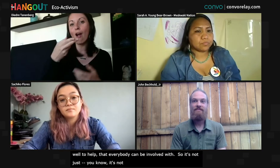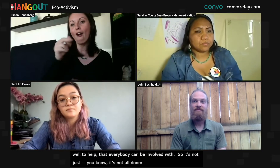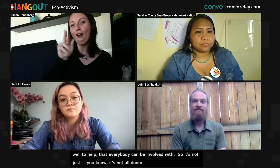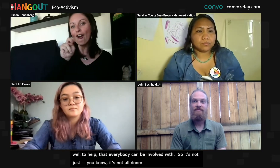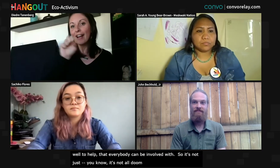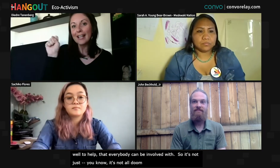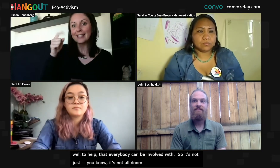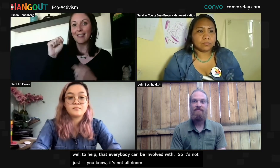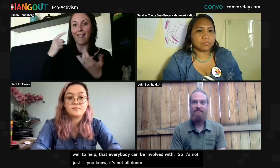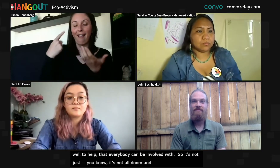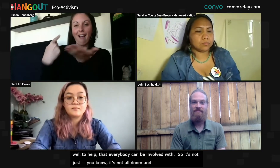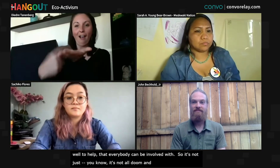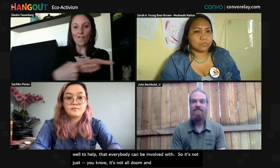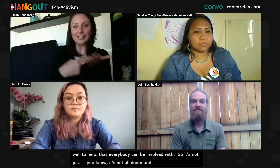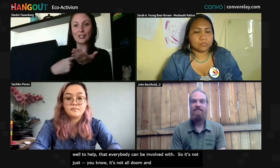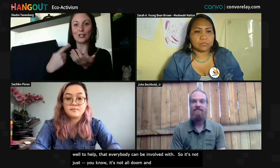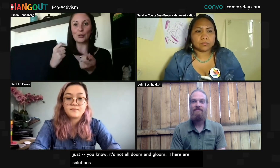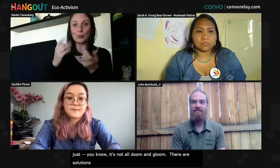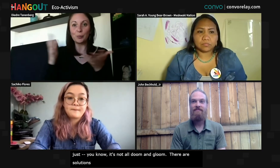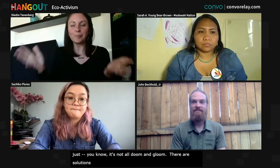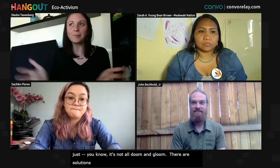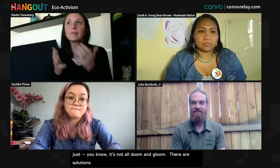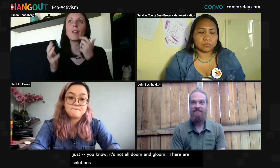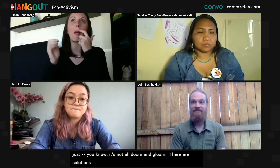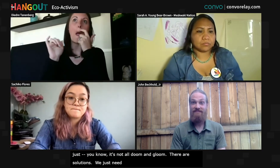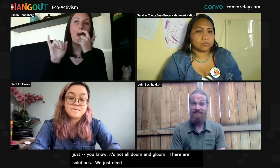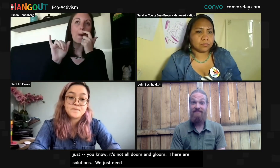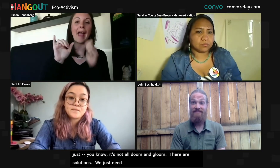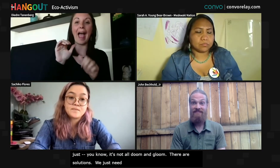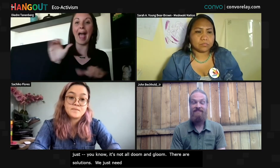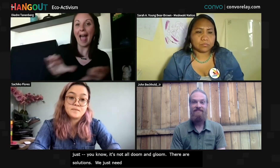We just need to have these conversations.